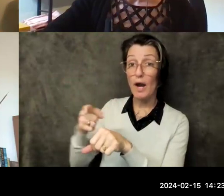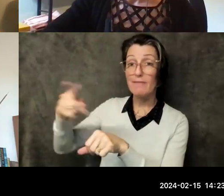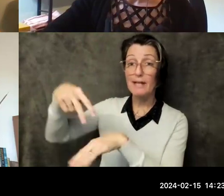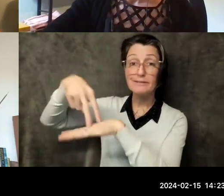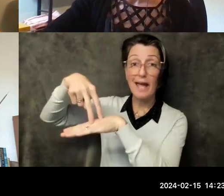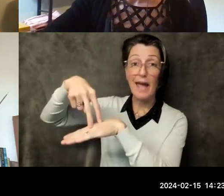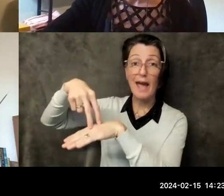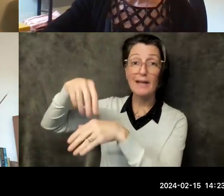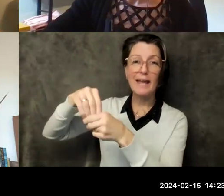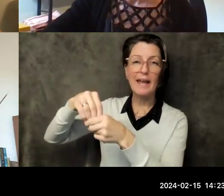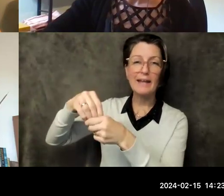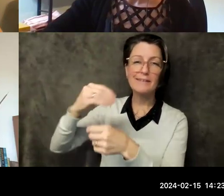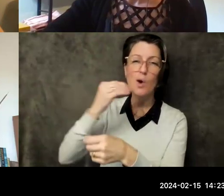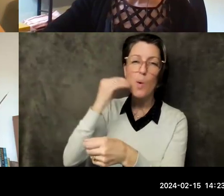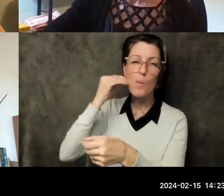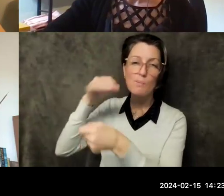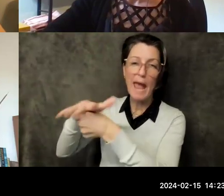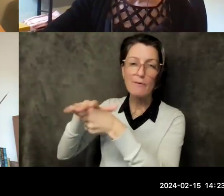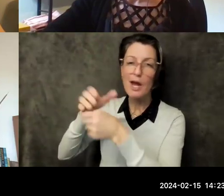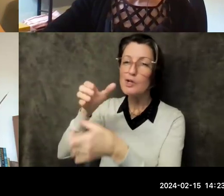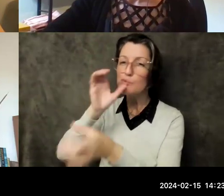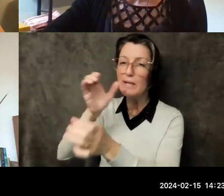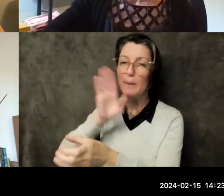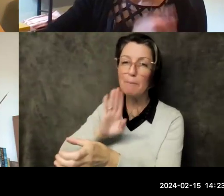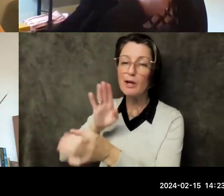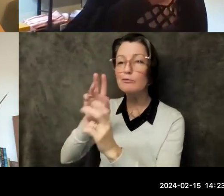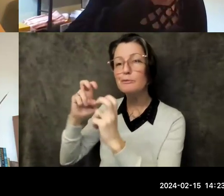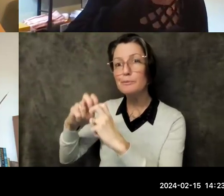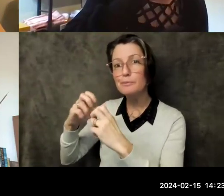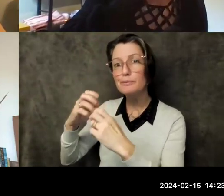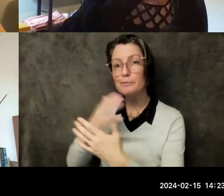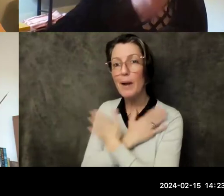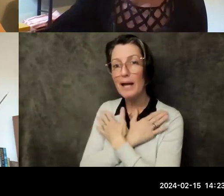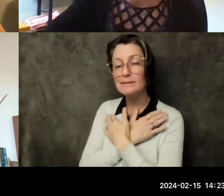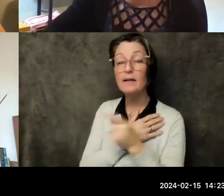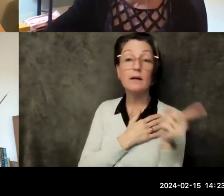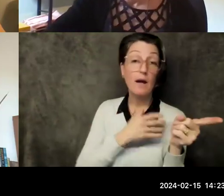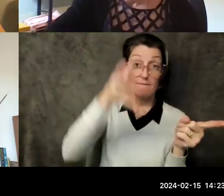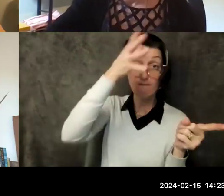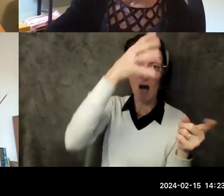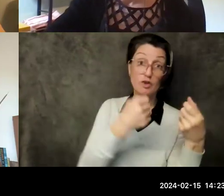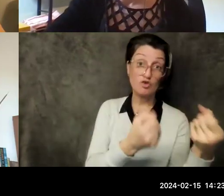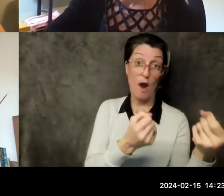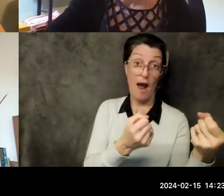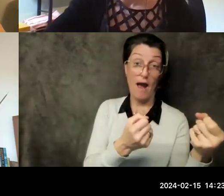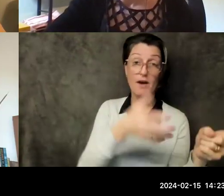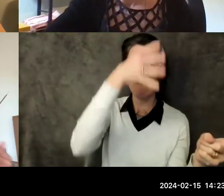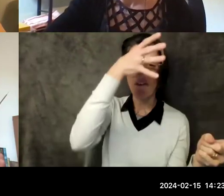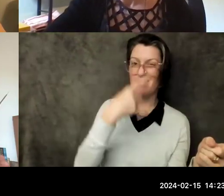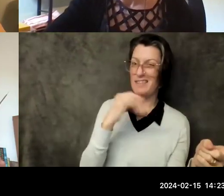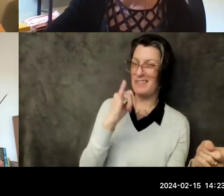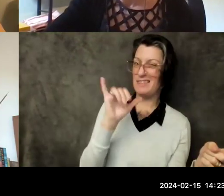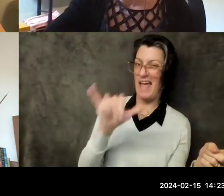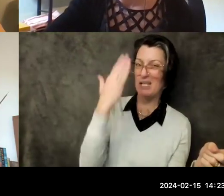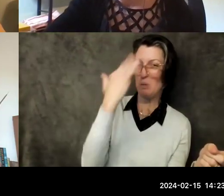drinking beer and talking, right? So the dad makes this super racist statement and says like, yeah, you know, that's why we don't pay them because they just drink